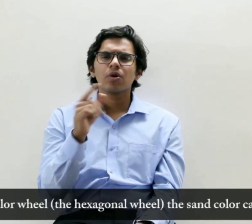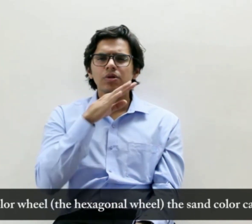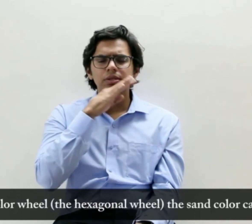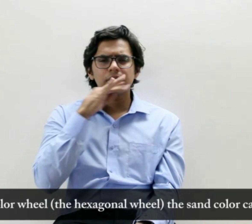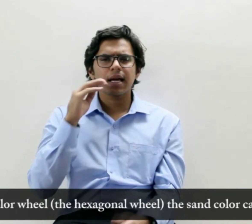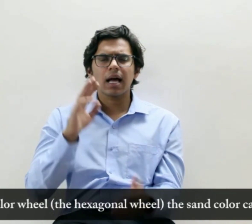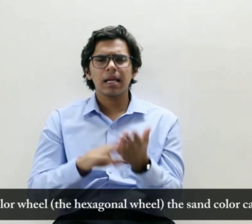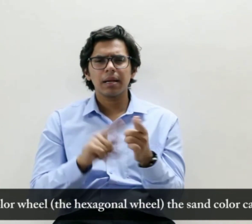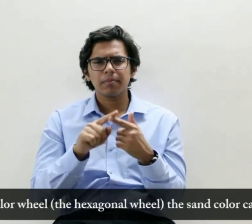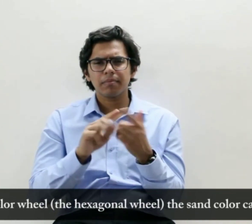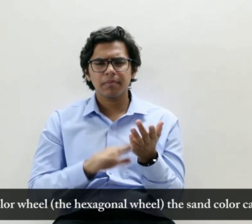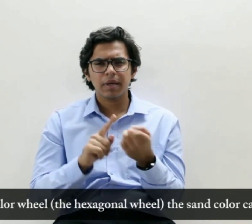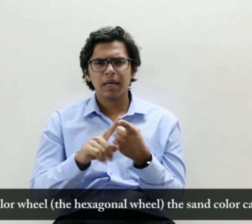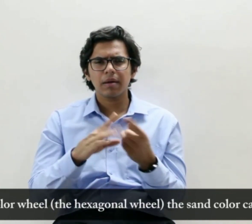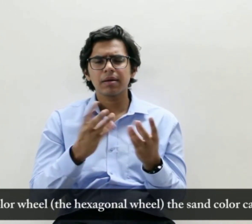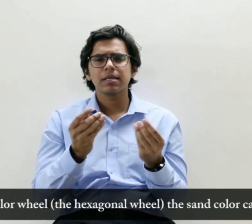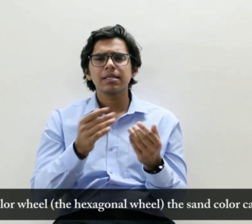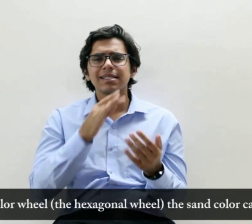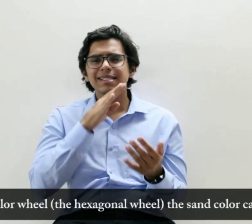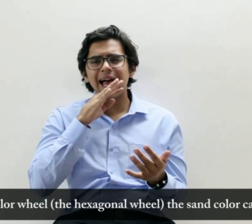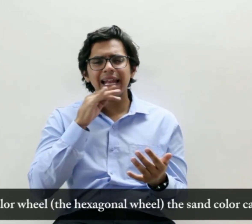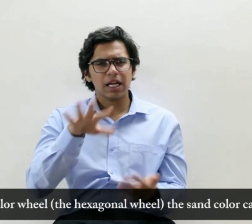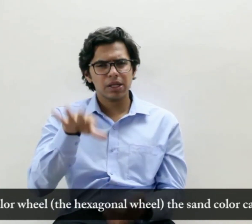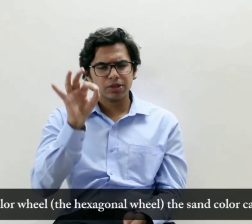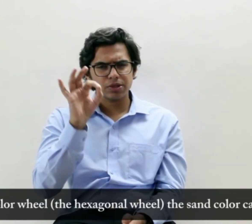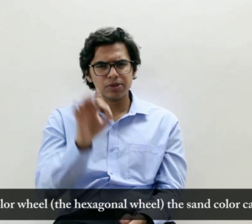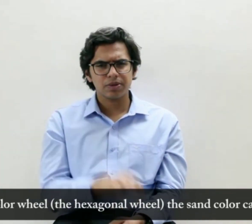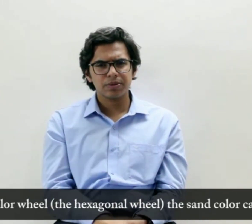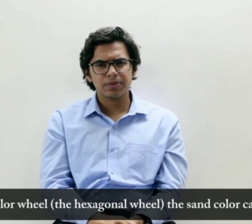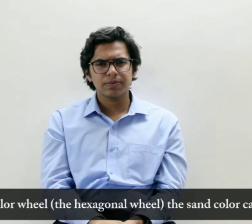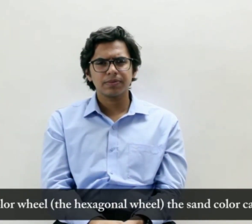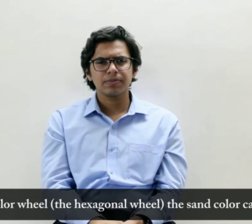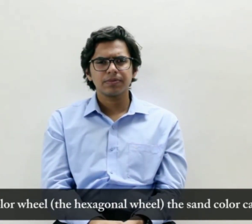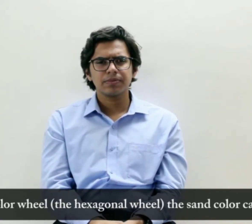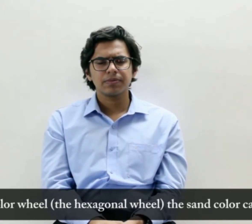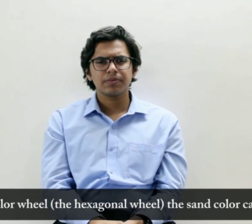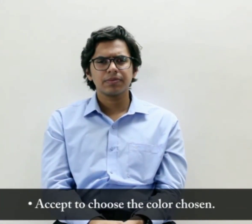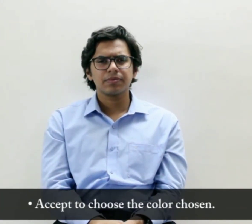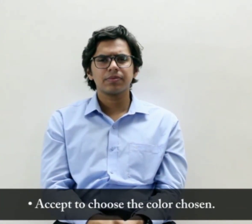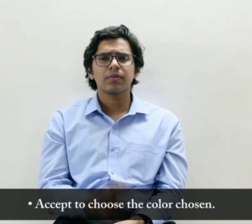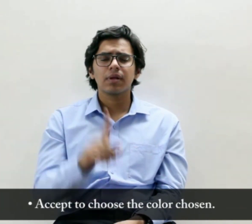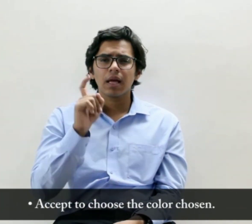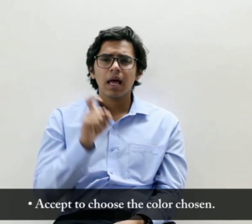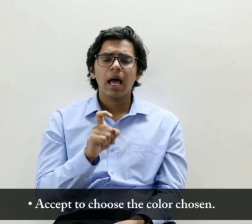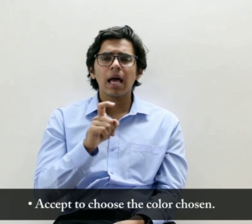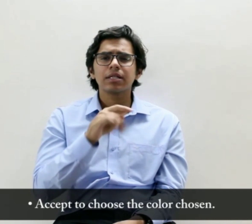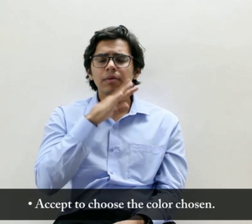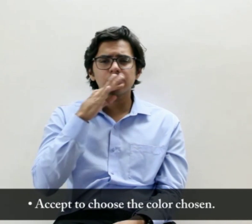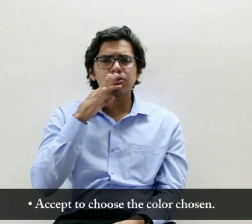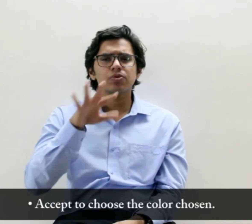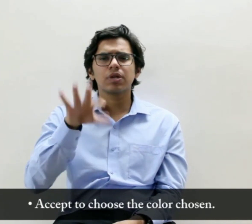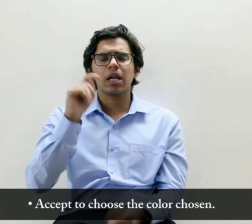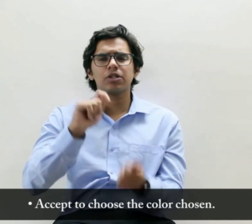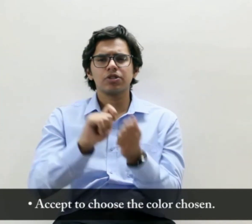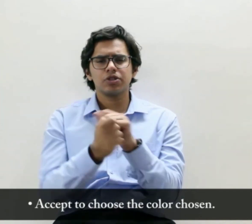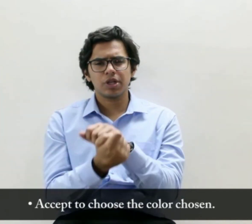Using the color wheel, the hexagonal wheel, the sand color can be chosen, except to choose the